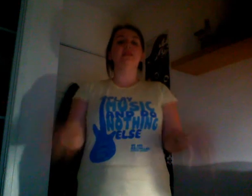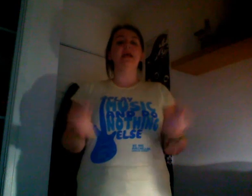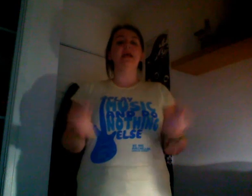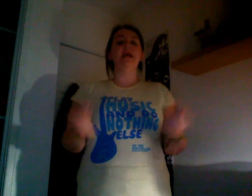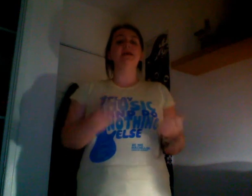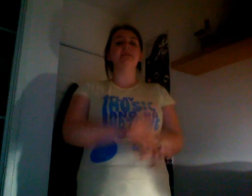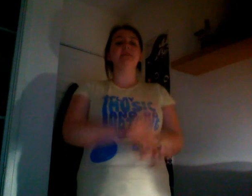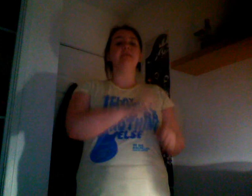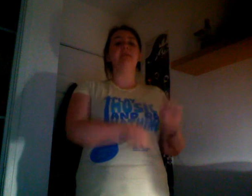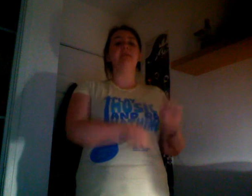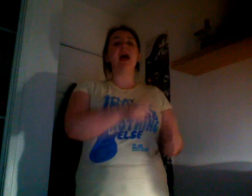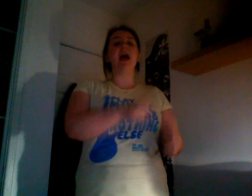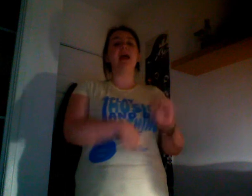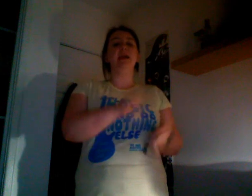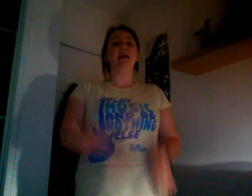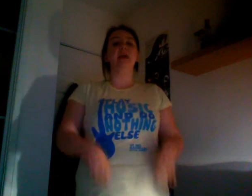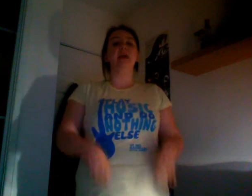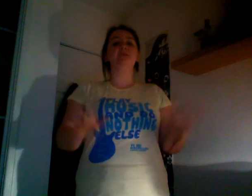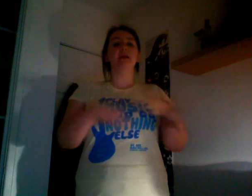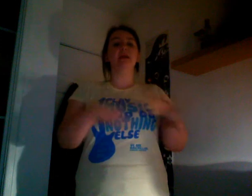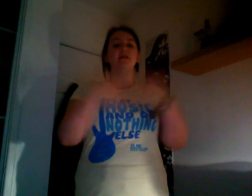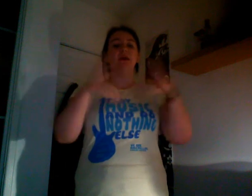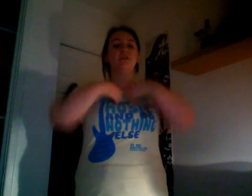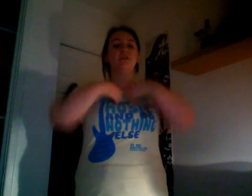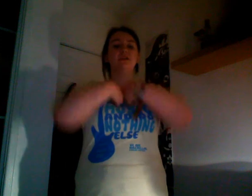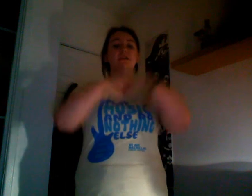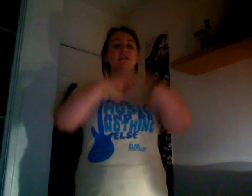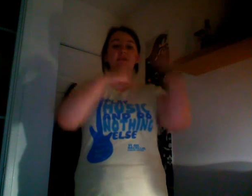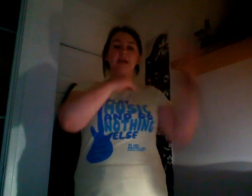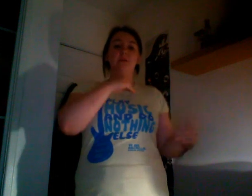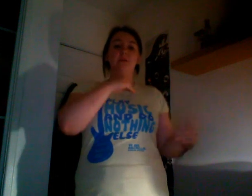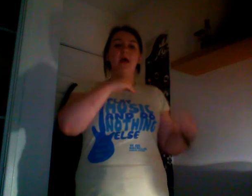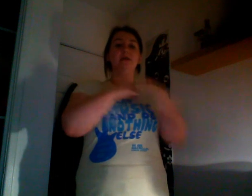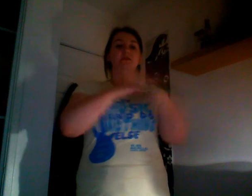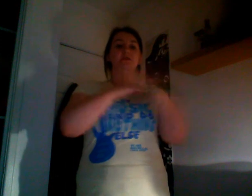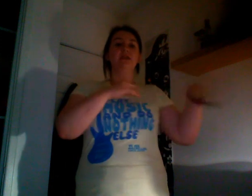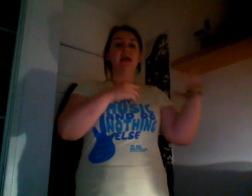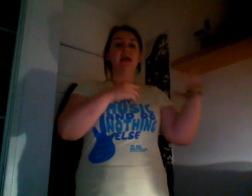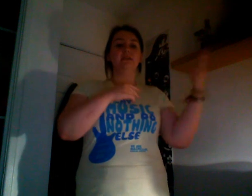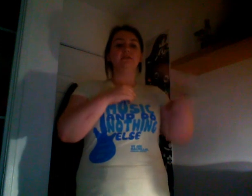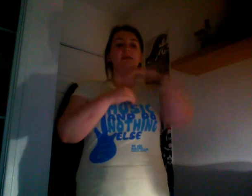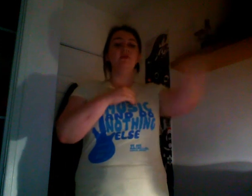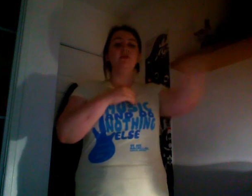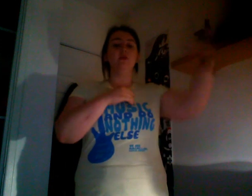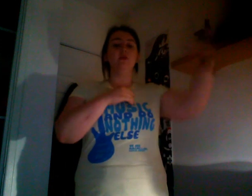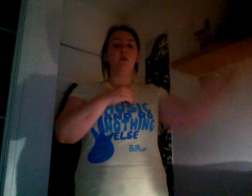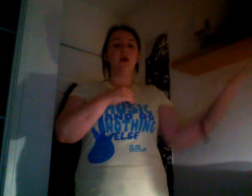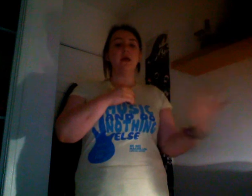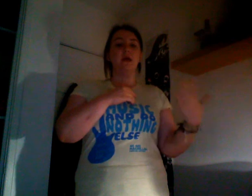Let's not fight, I'm tired, can we just sleep tonight? Turn away,